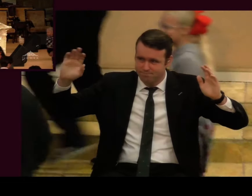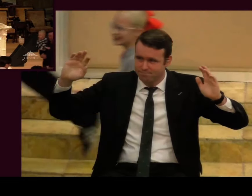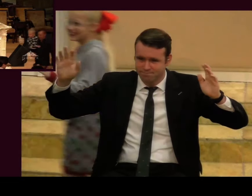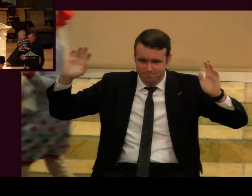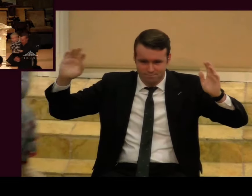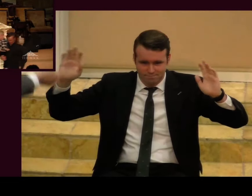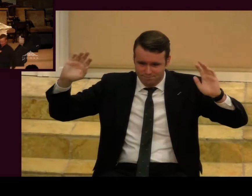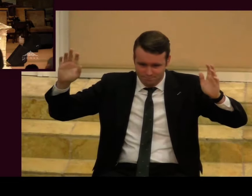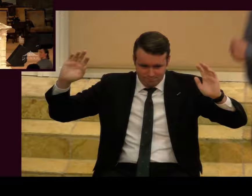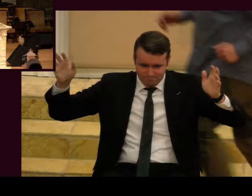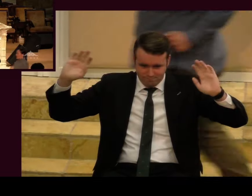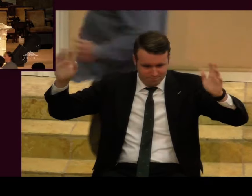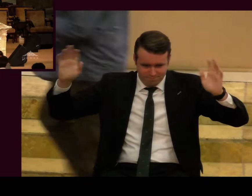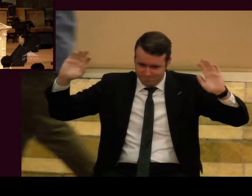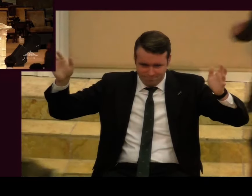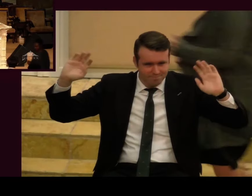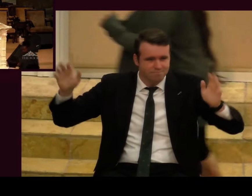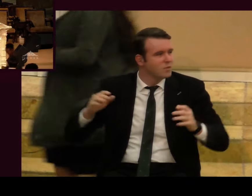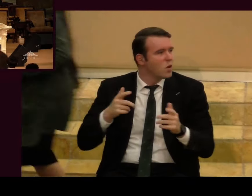Somebody run for Jesus.